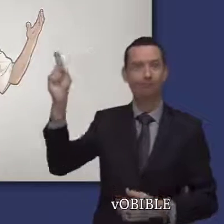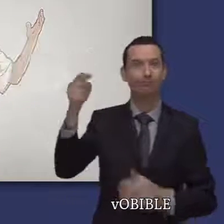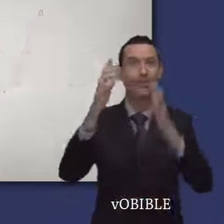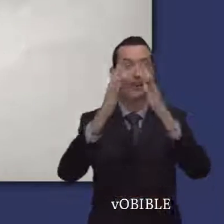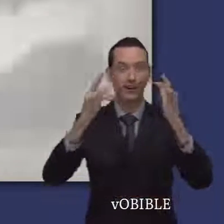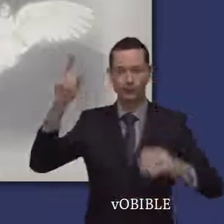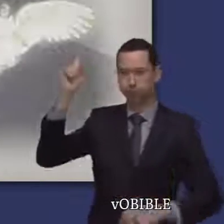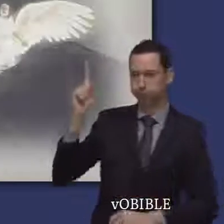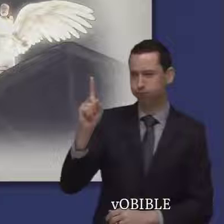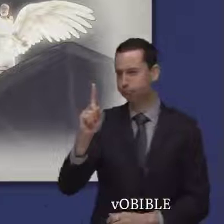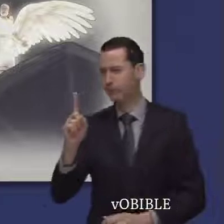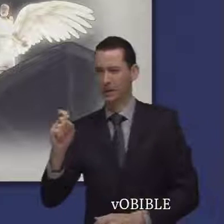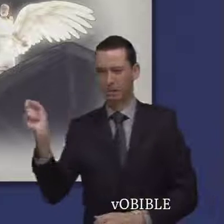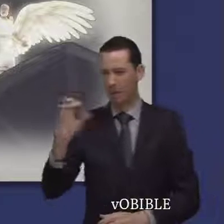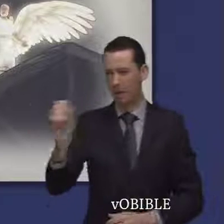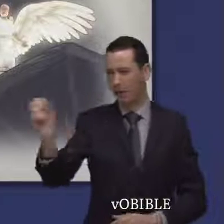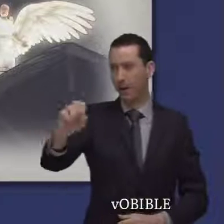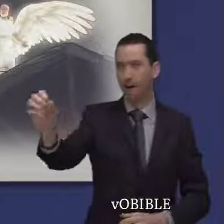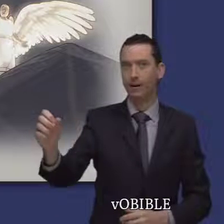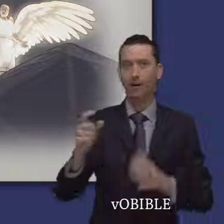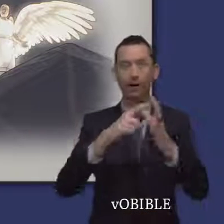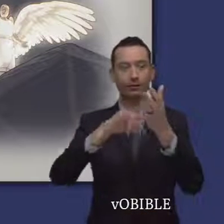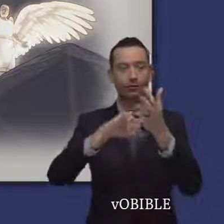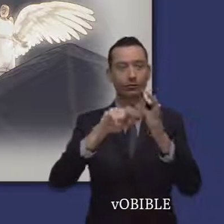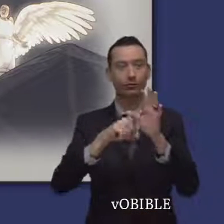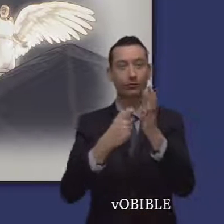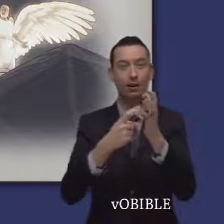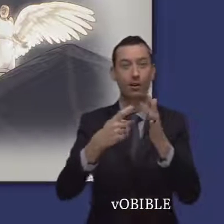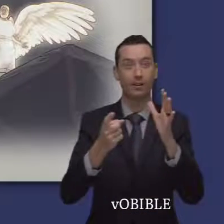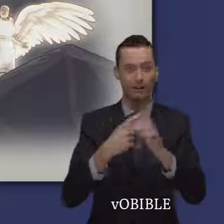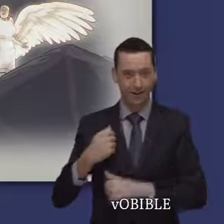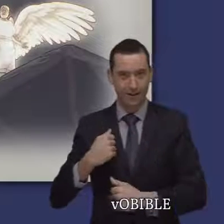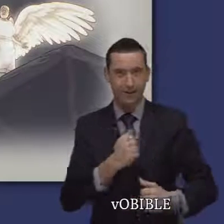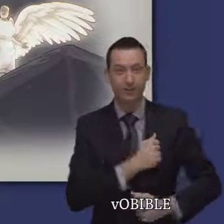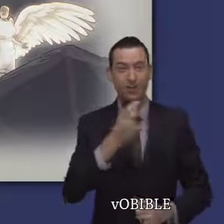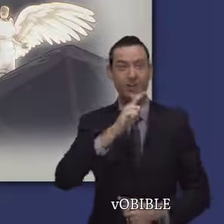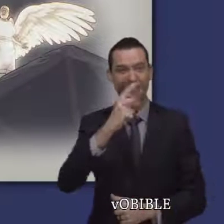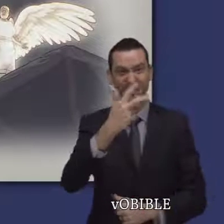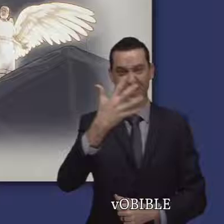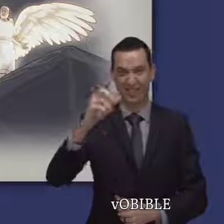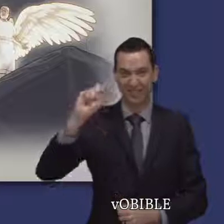safe, and then miraculously delivered his people by sending an angel who destroyed